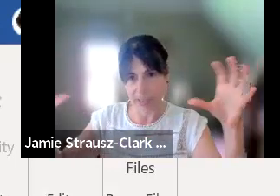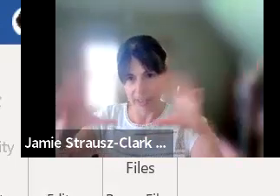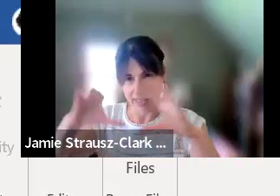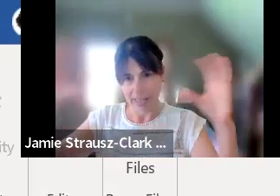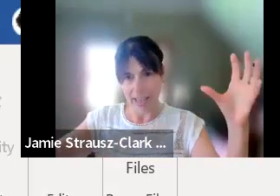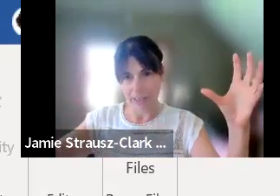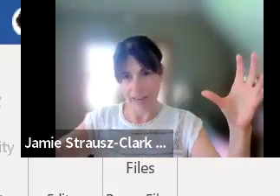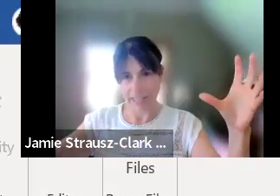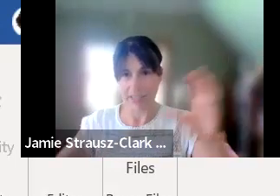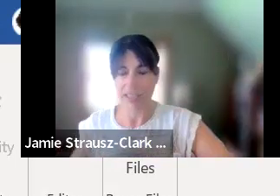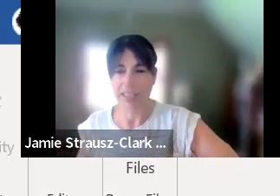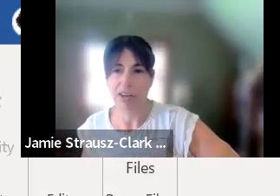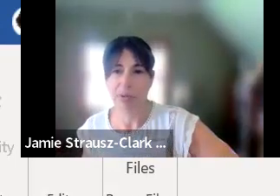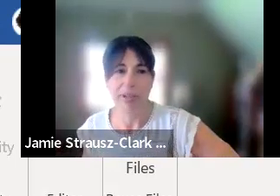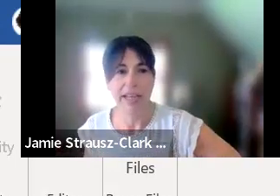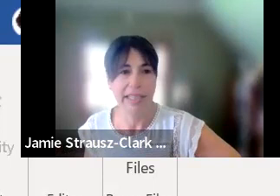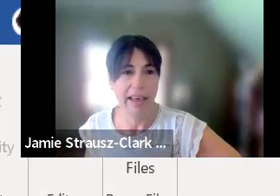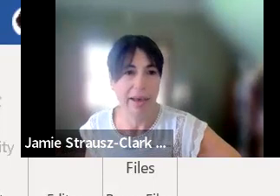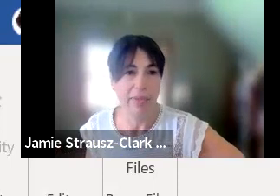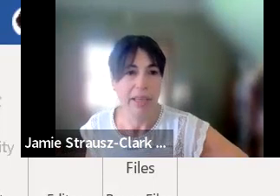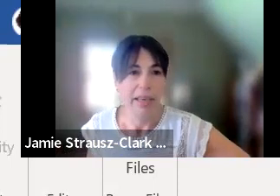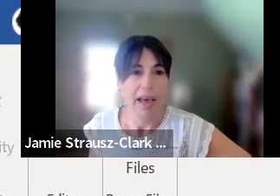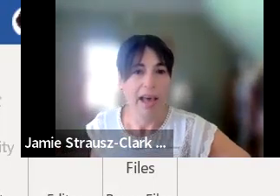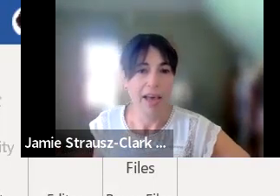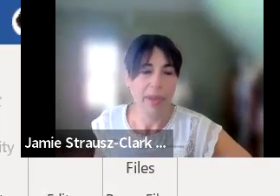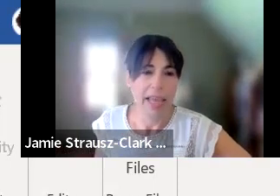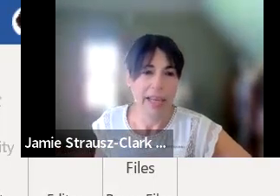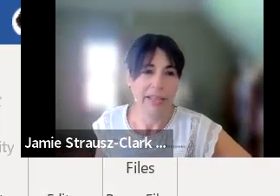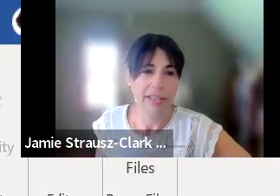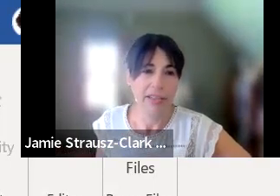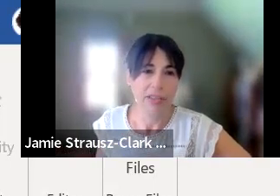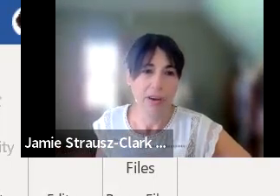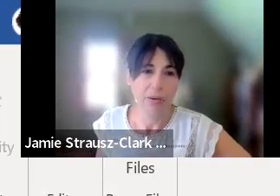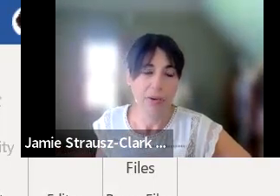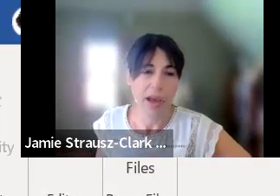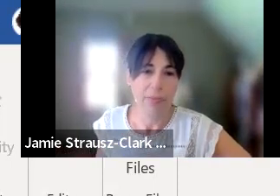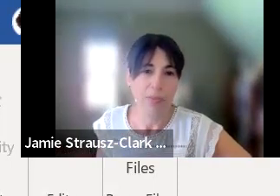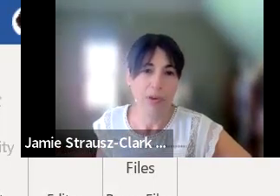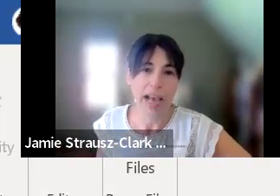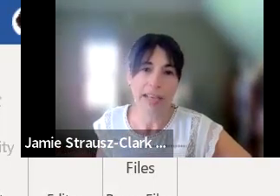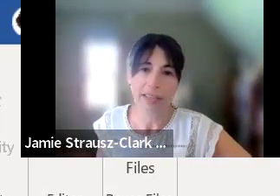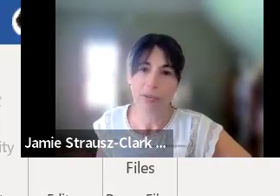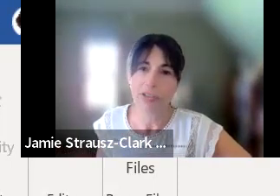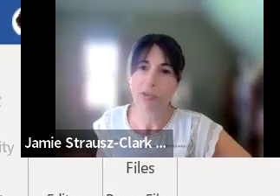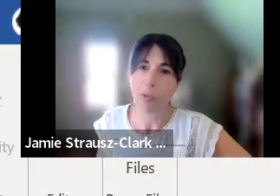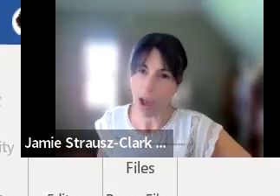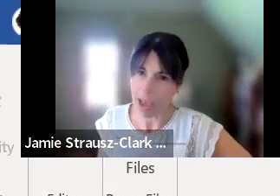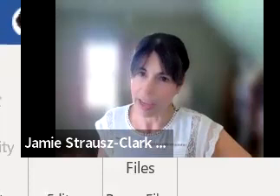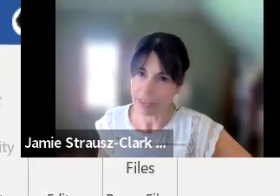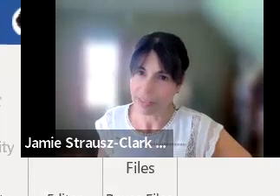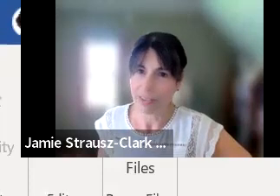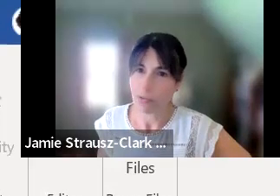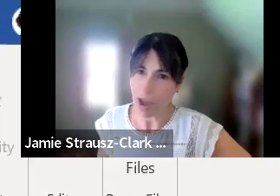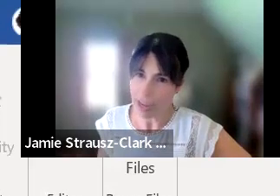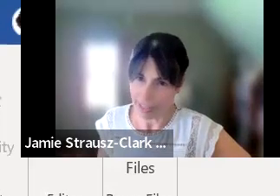able to have the ideal continuum apply to them. And so when we ask the question,